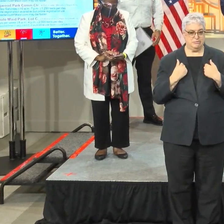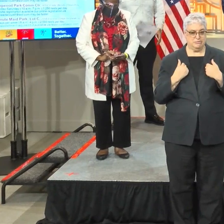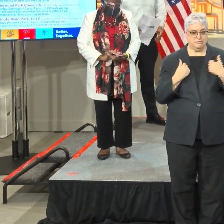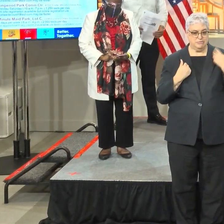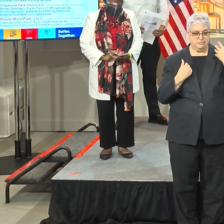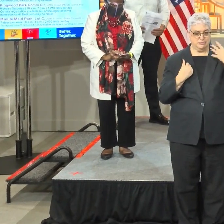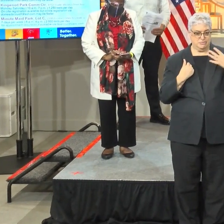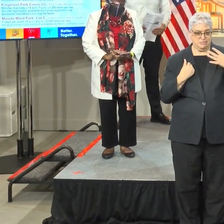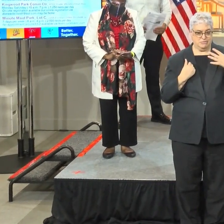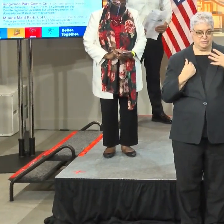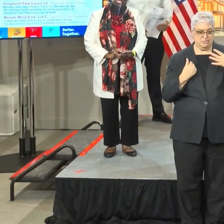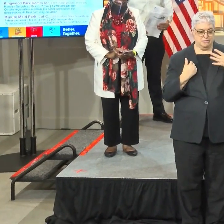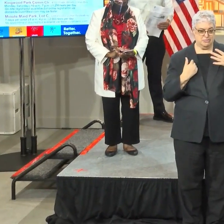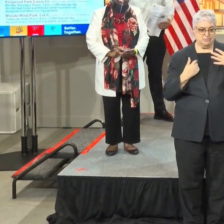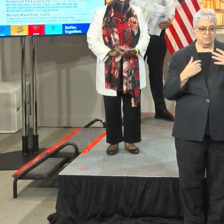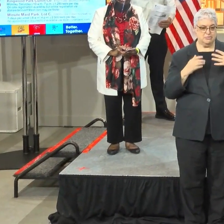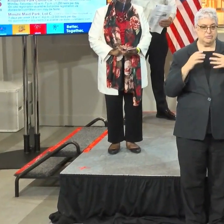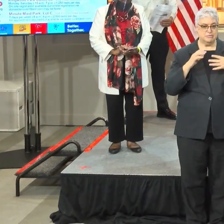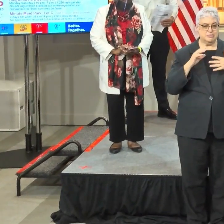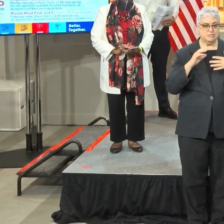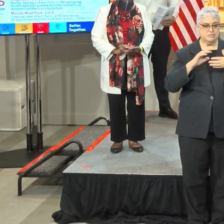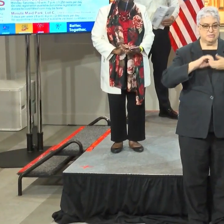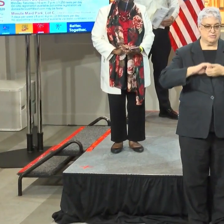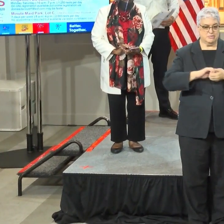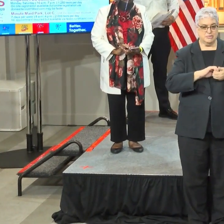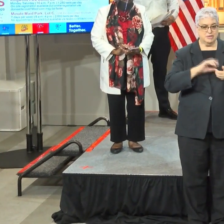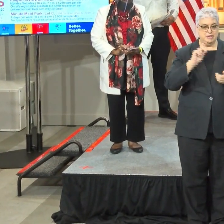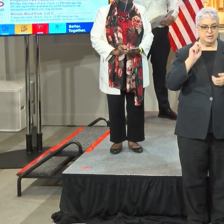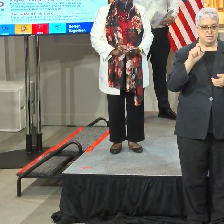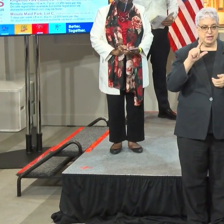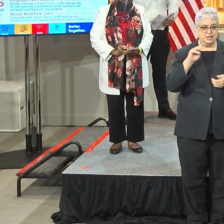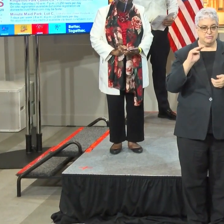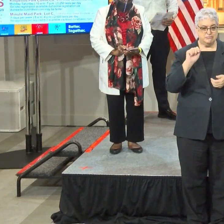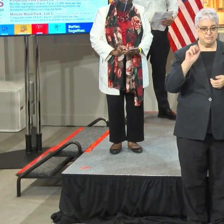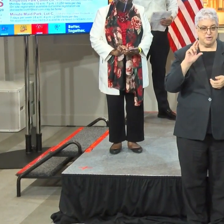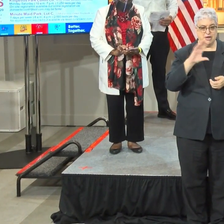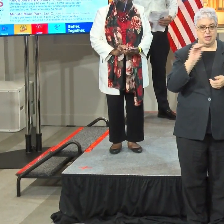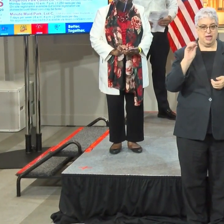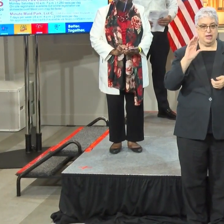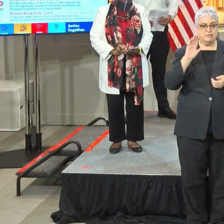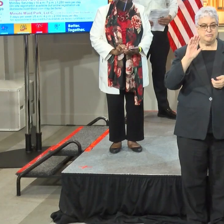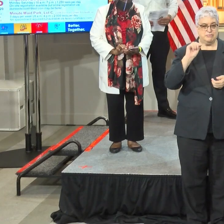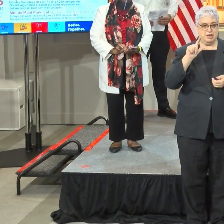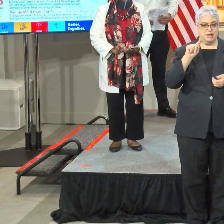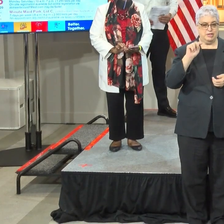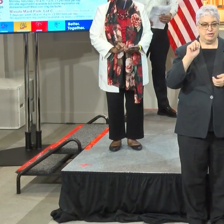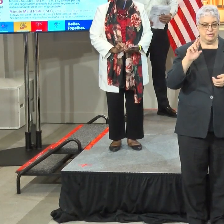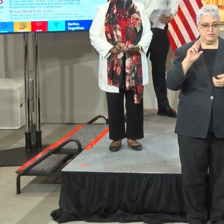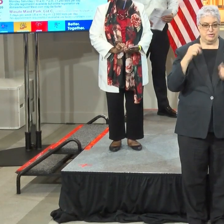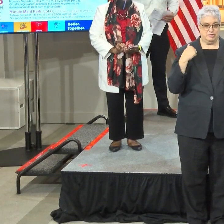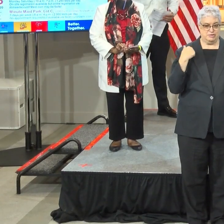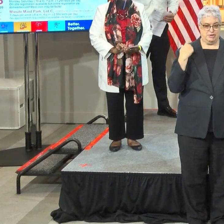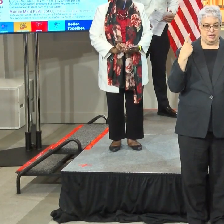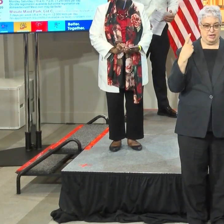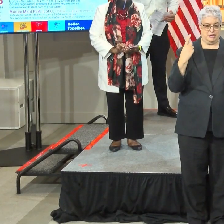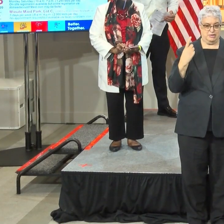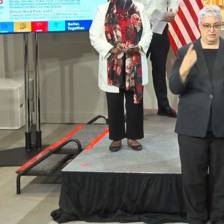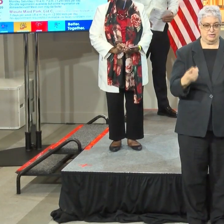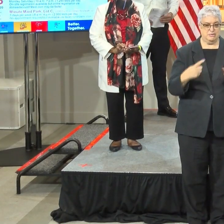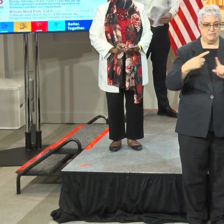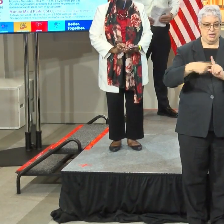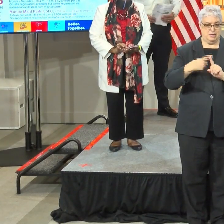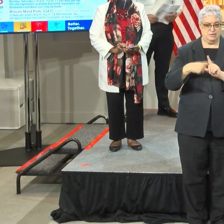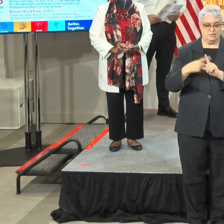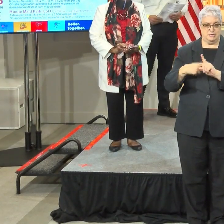in cooperation with some of our colleagues at Del Mar and Butler Stadium. These are the two stadium sites that have been operating for months